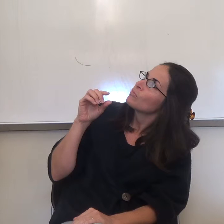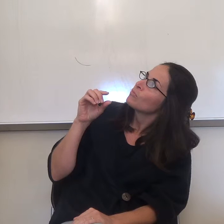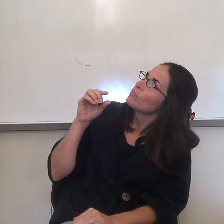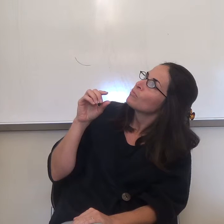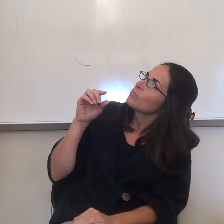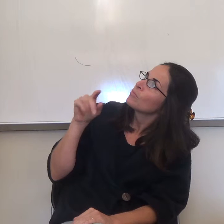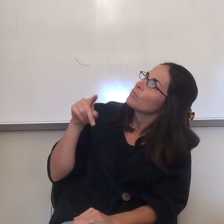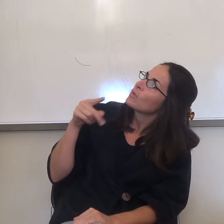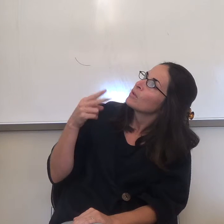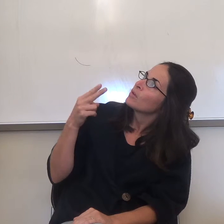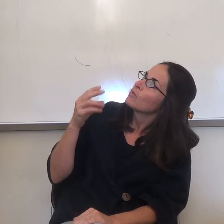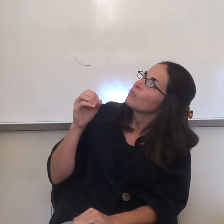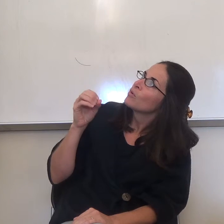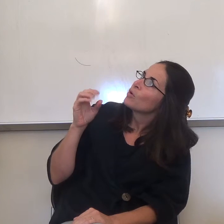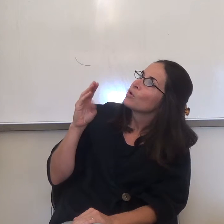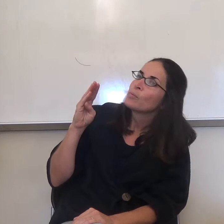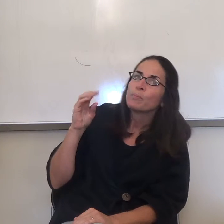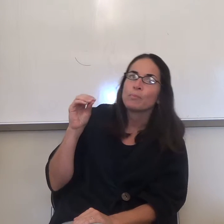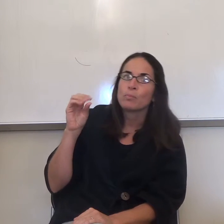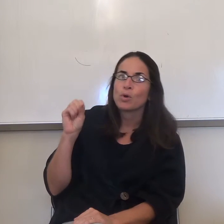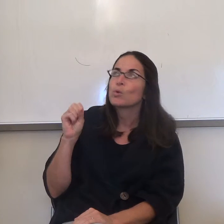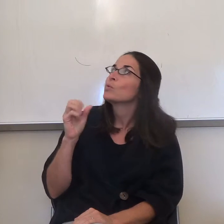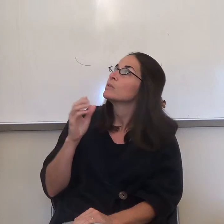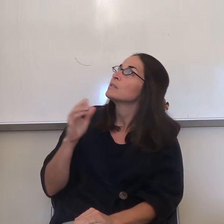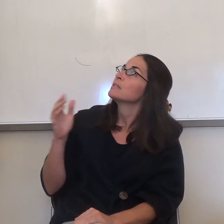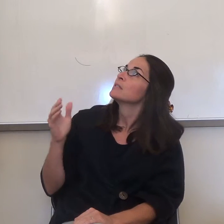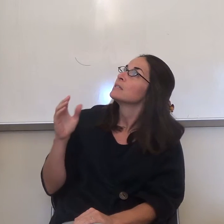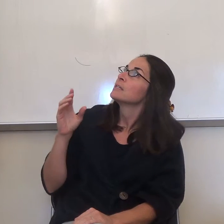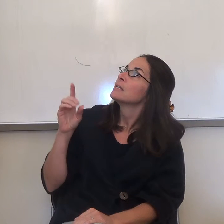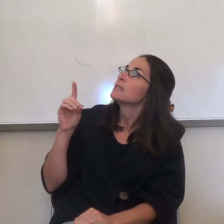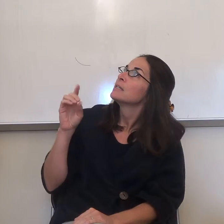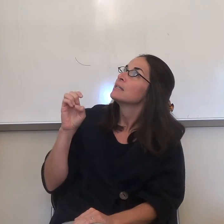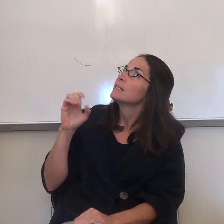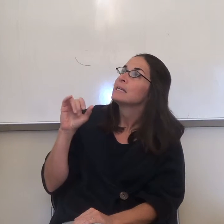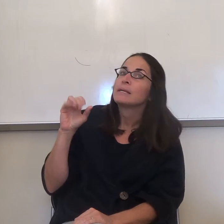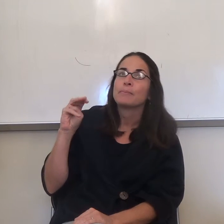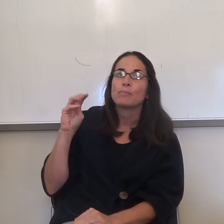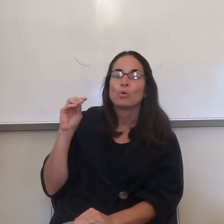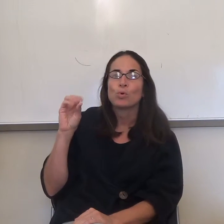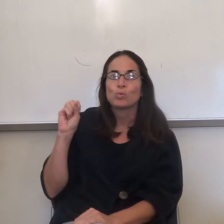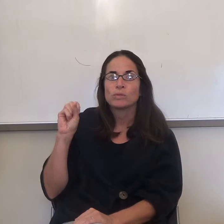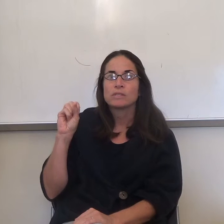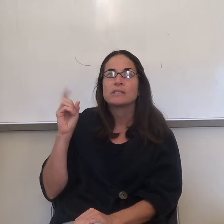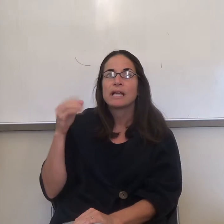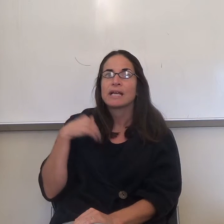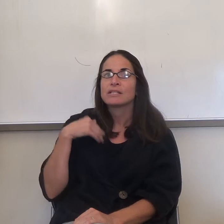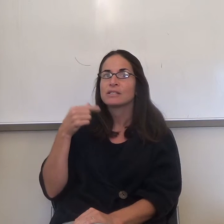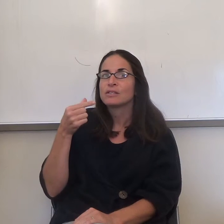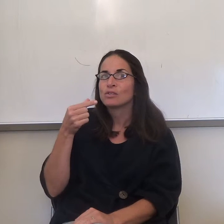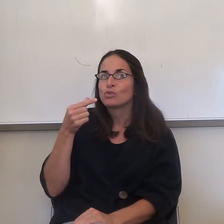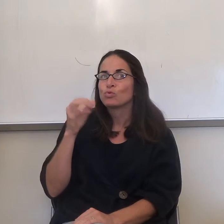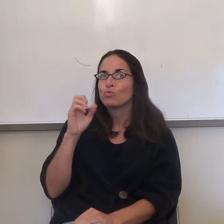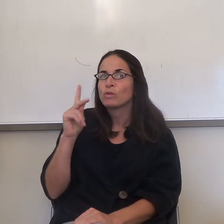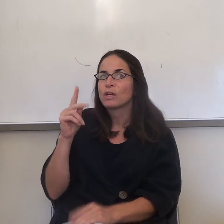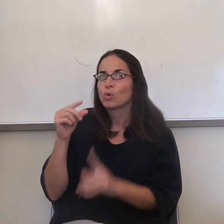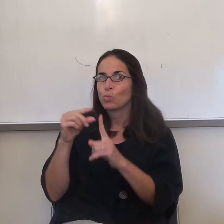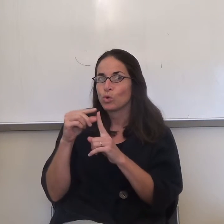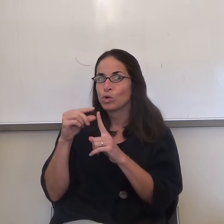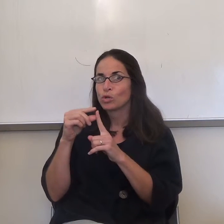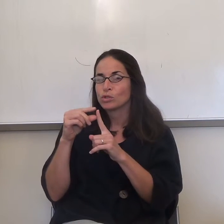and demios, I believe, is for like demonic or something close to that, right. similar there. Just the irregular shape, and it's heavily cratered. Some